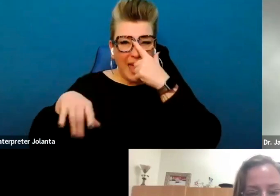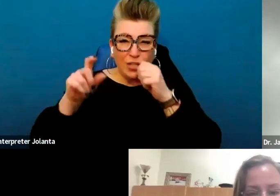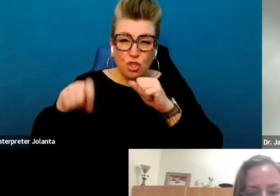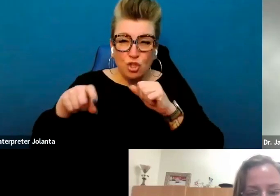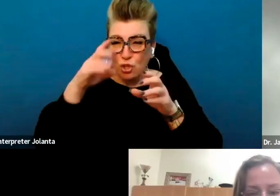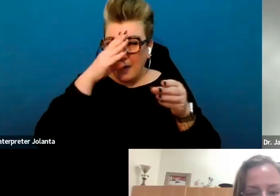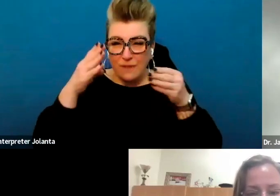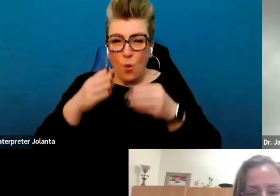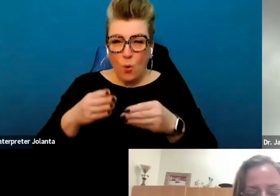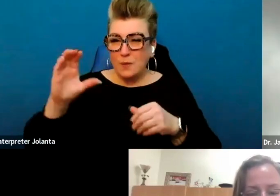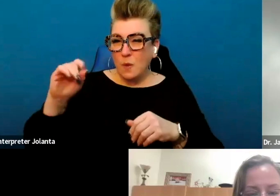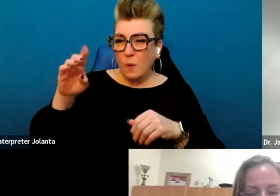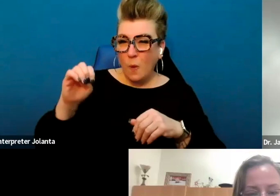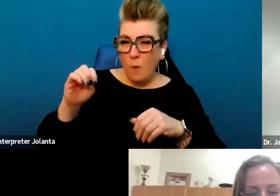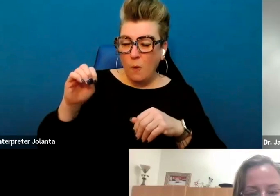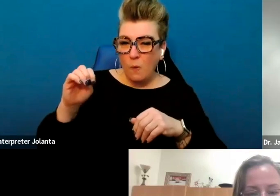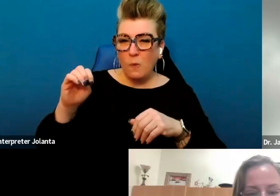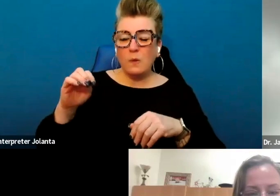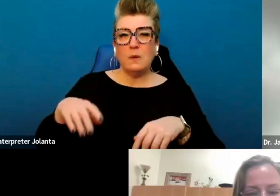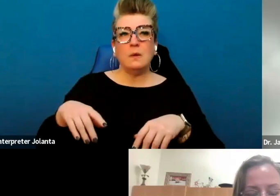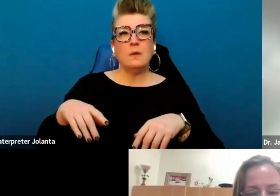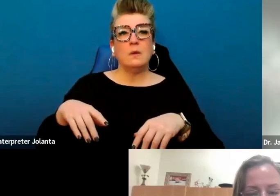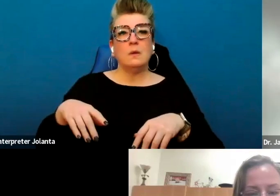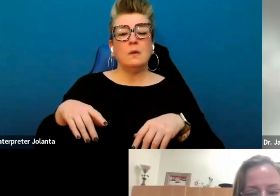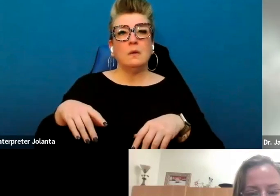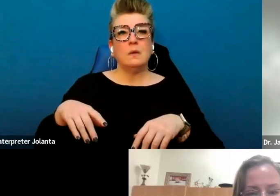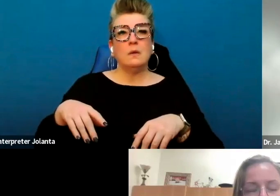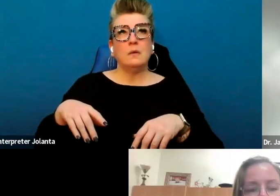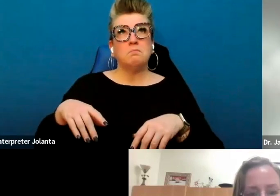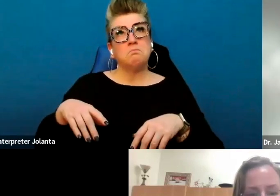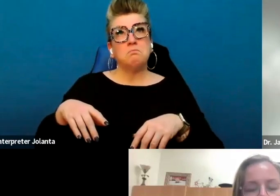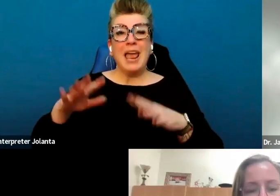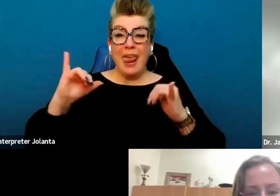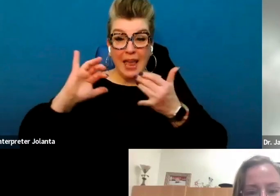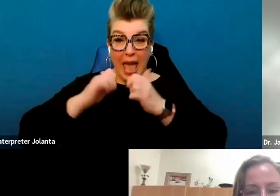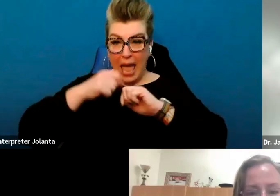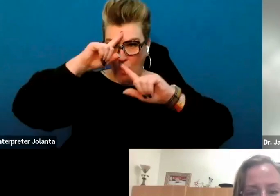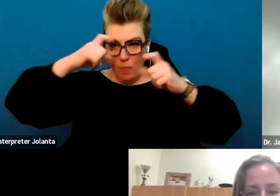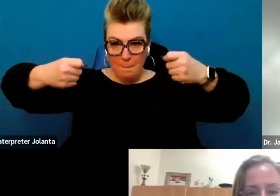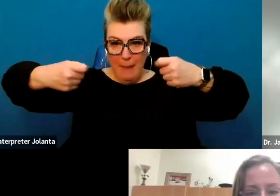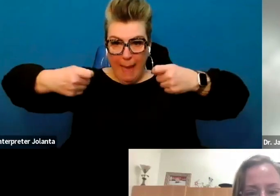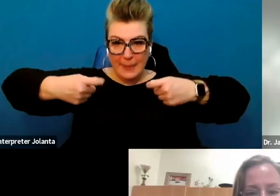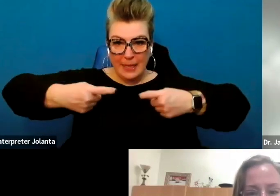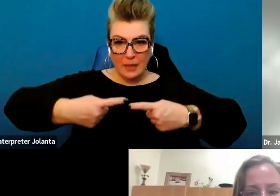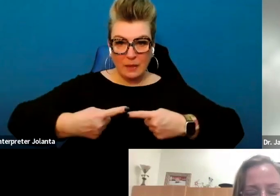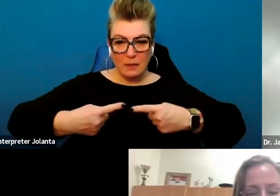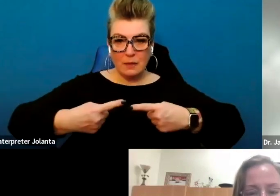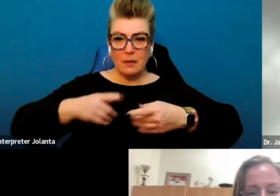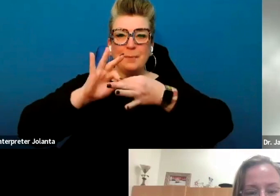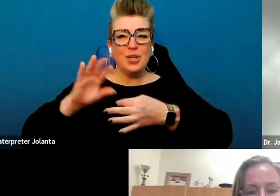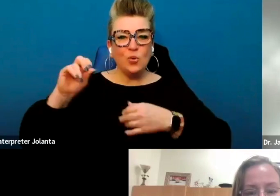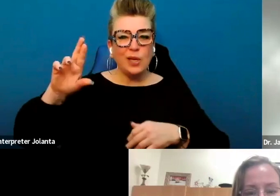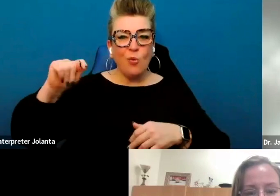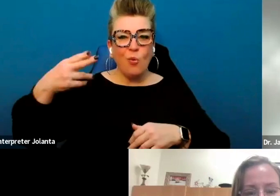code. So in other words, the nature of the mapping, between the